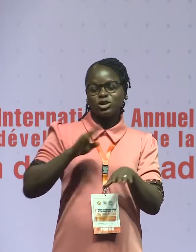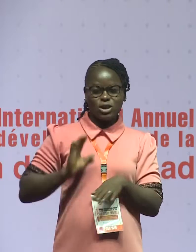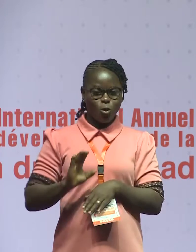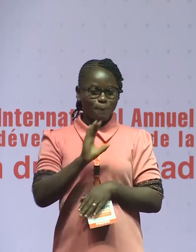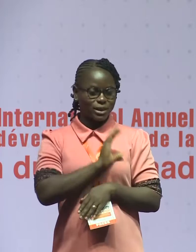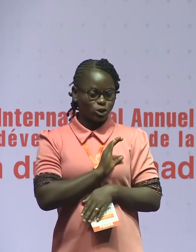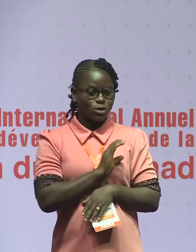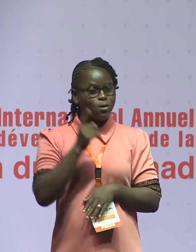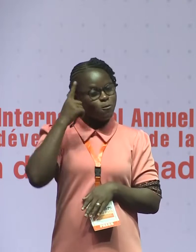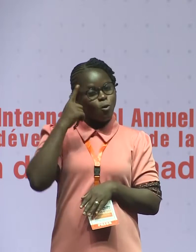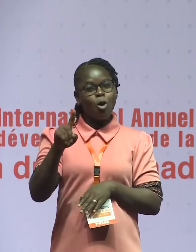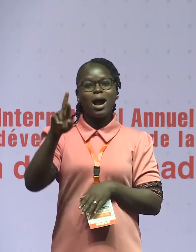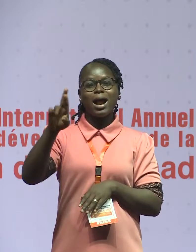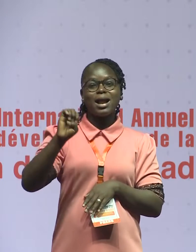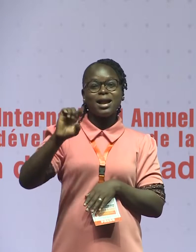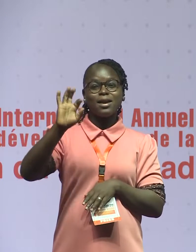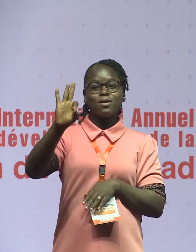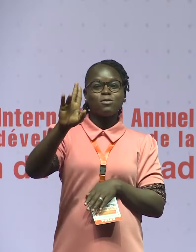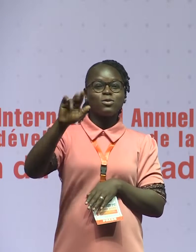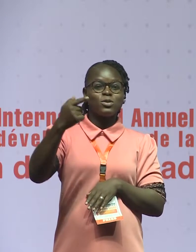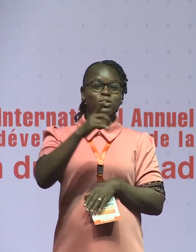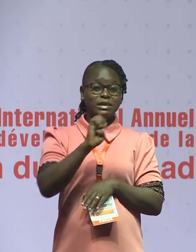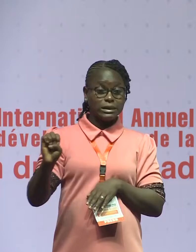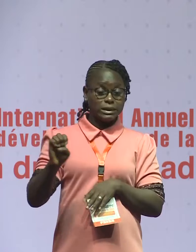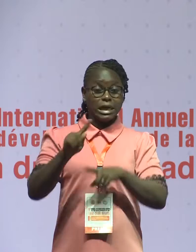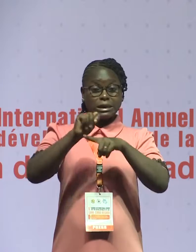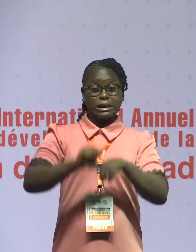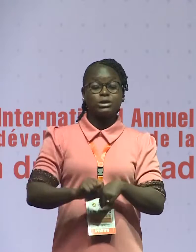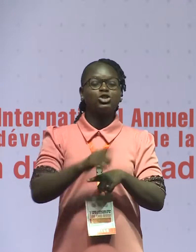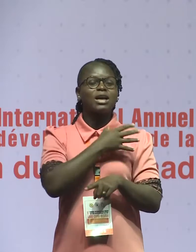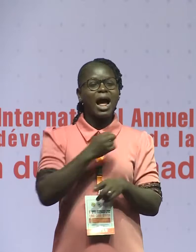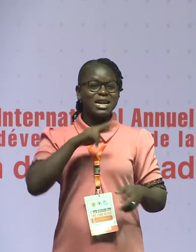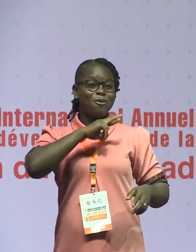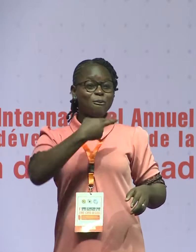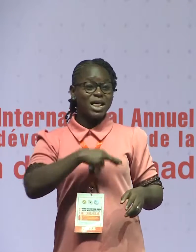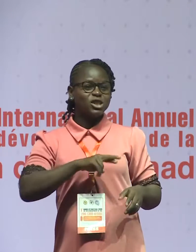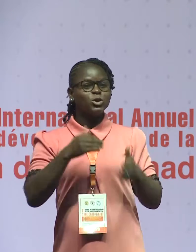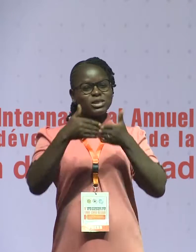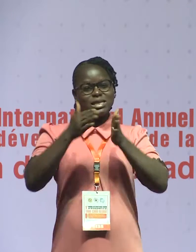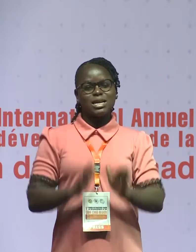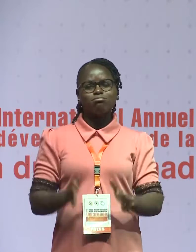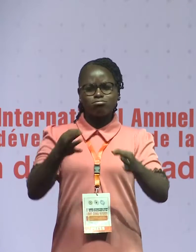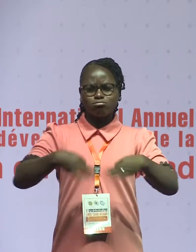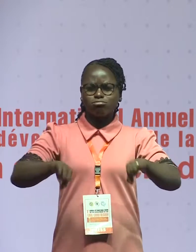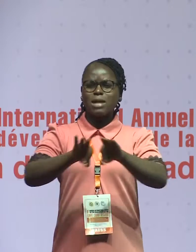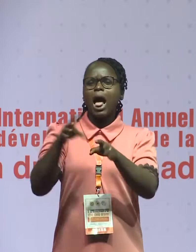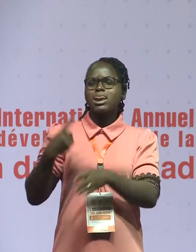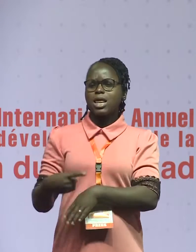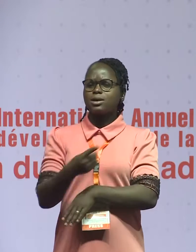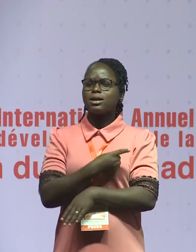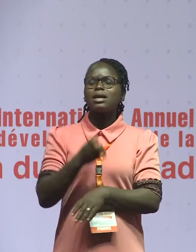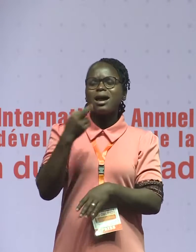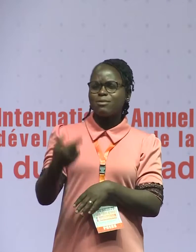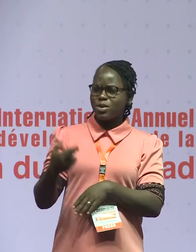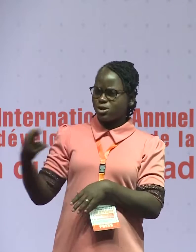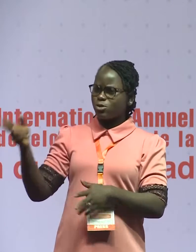Commission for Refugees, traditional and religious leaders, distinguished delegates and resource